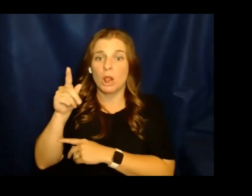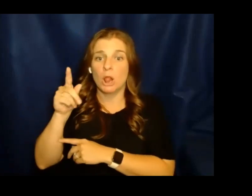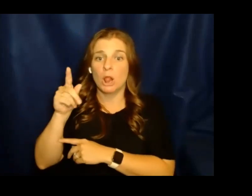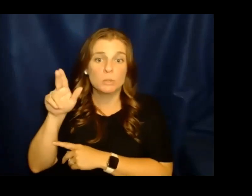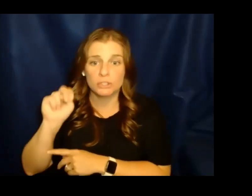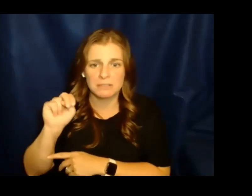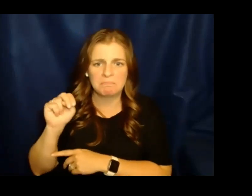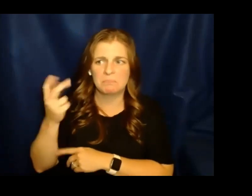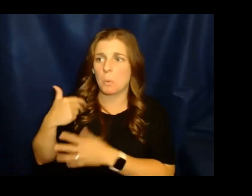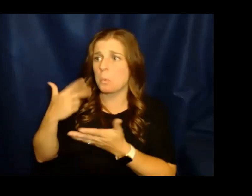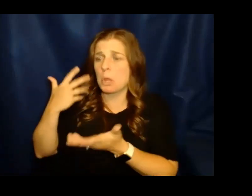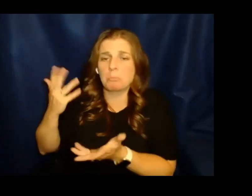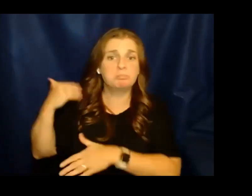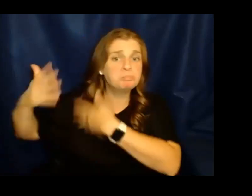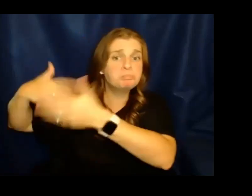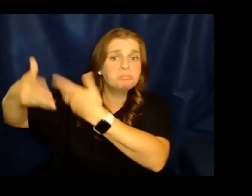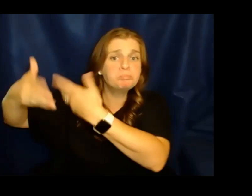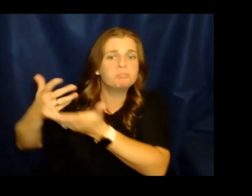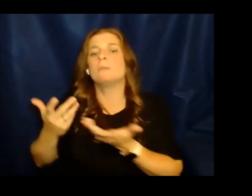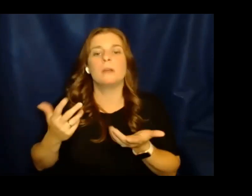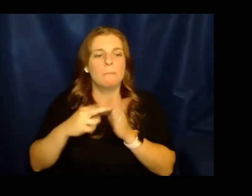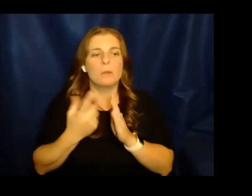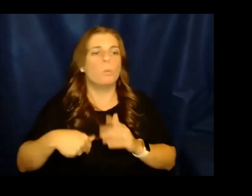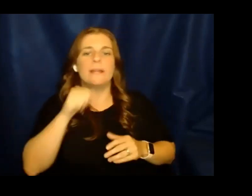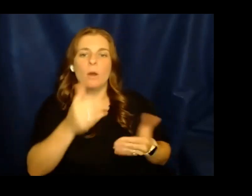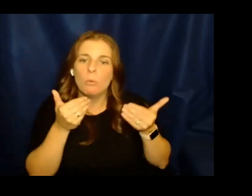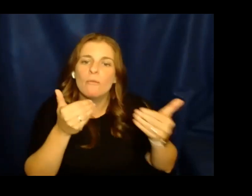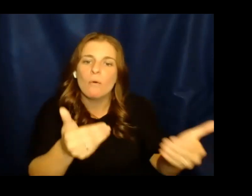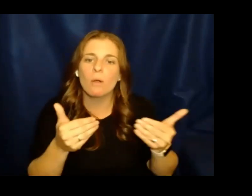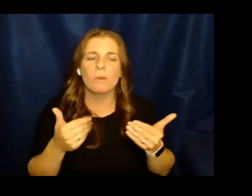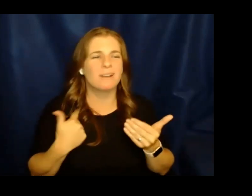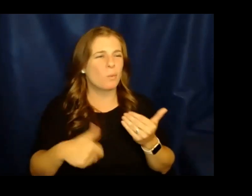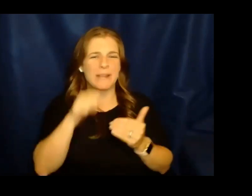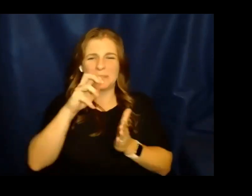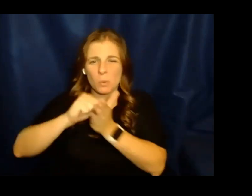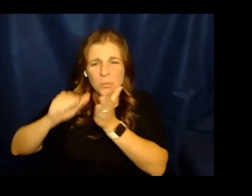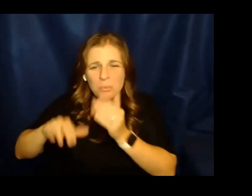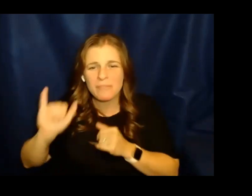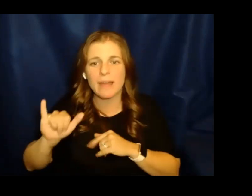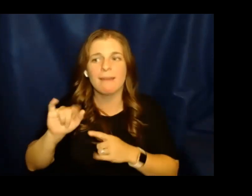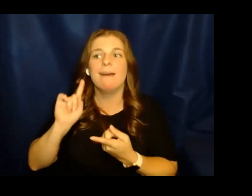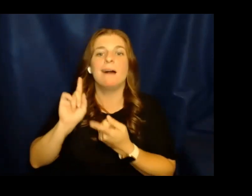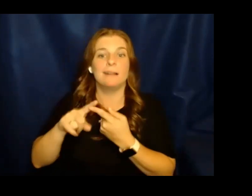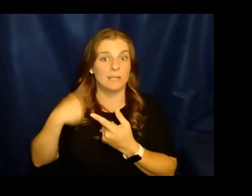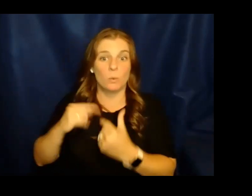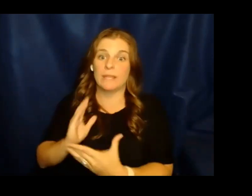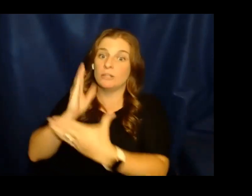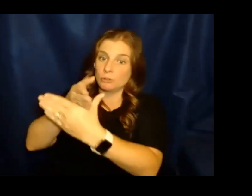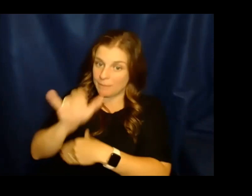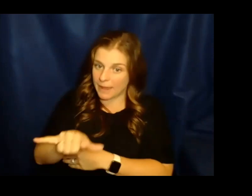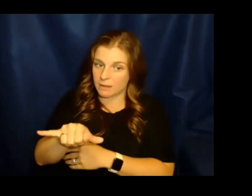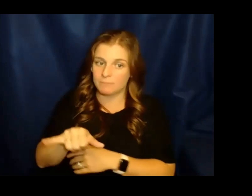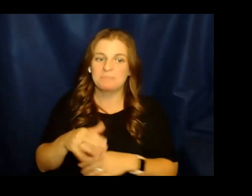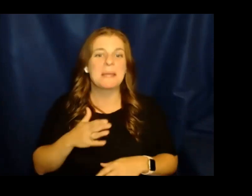do not move forward and we do not erase its ill effects unless we interrupt it, and unless we do what one of my friends